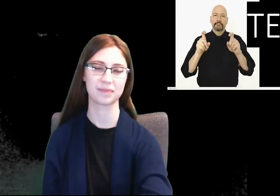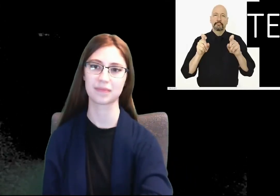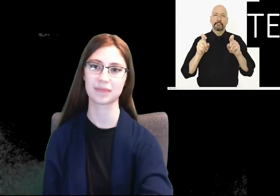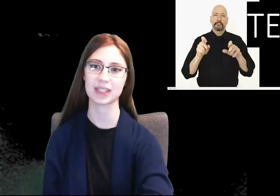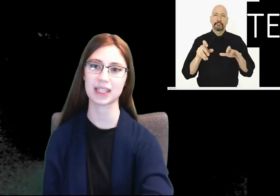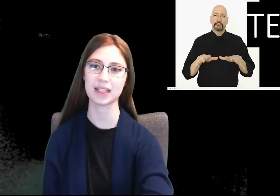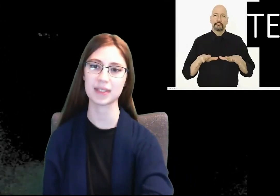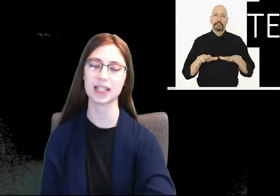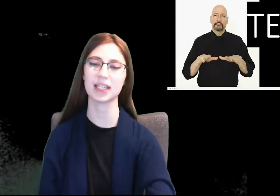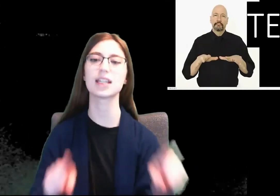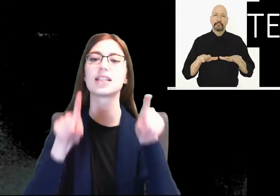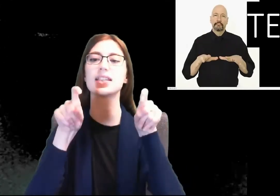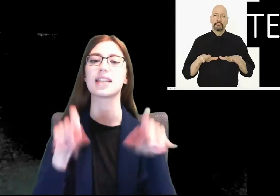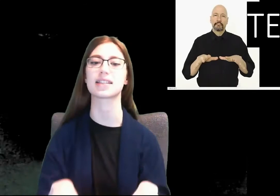You see him signing it? Test.